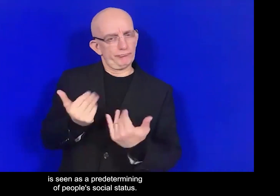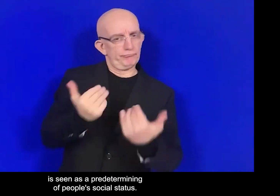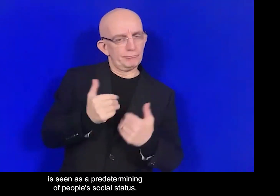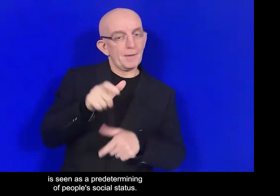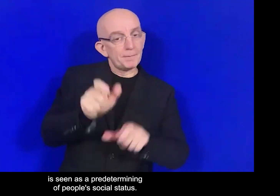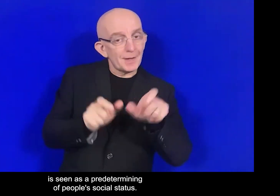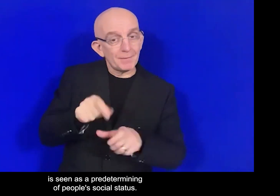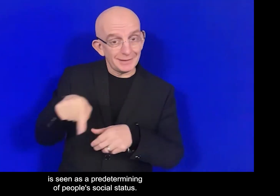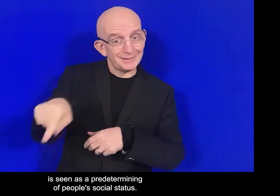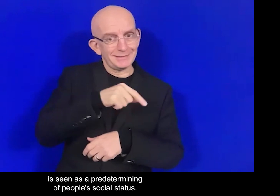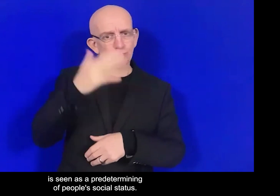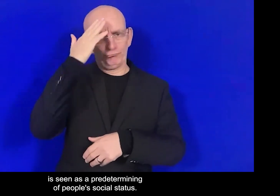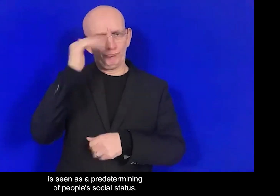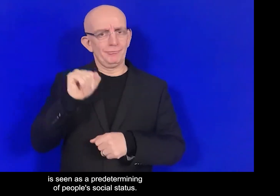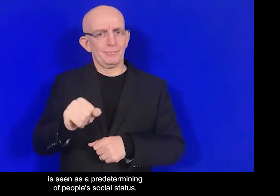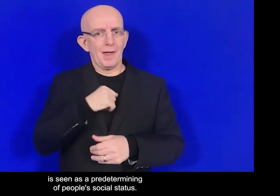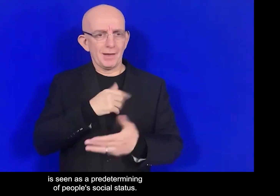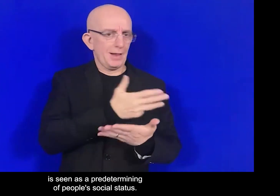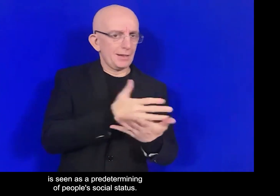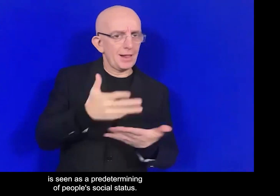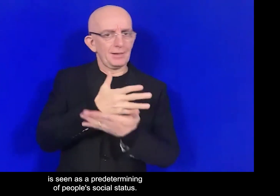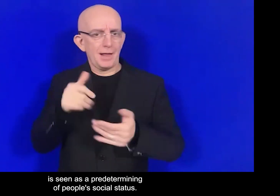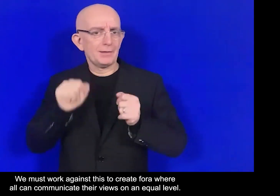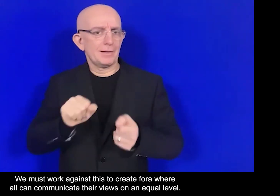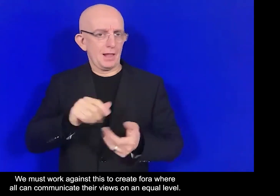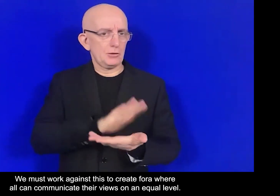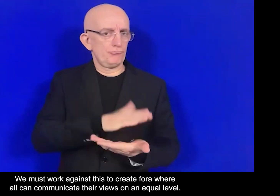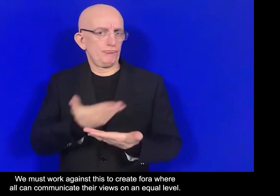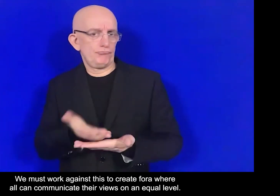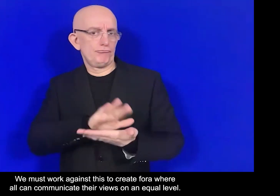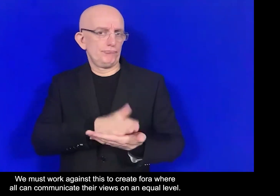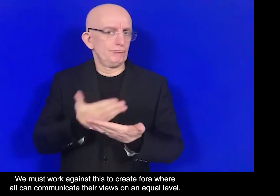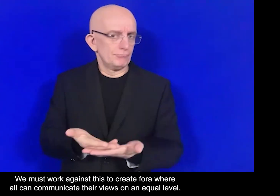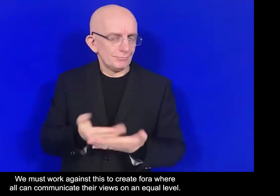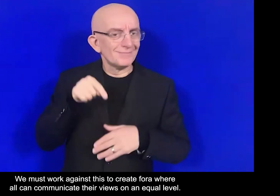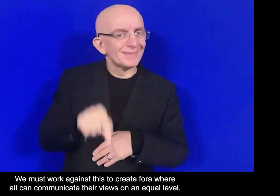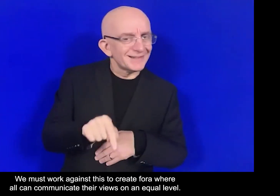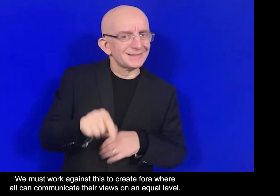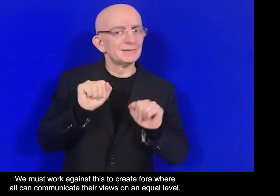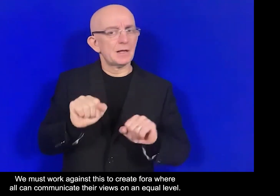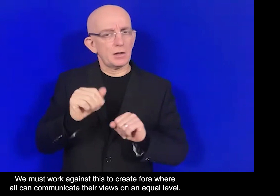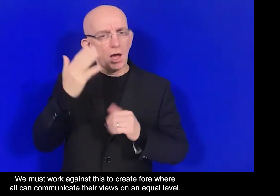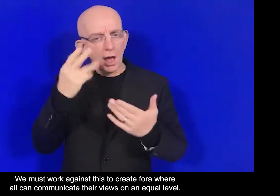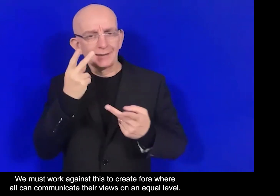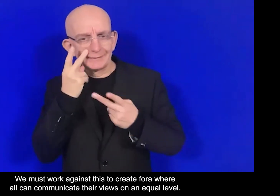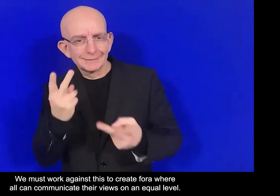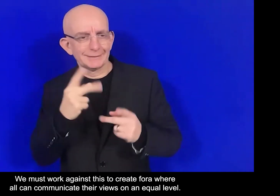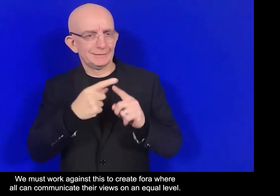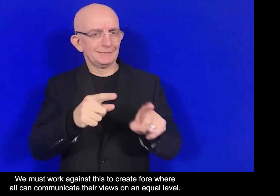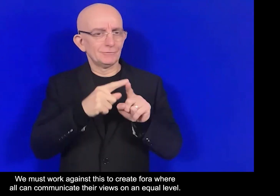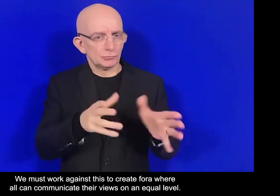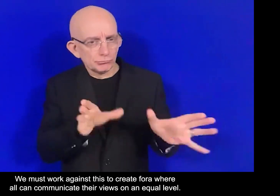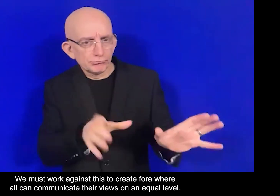caste is seen as a predetermining of people's social status. We must work against this to create a